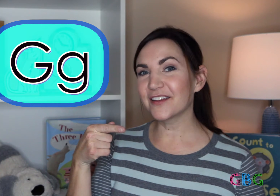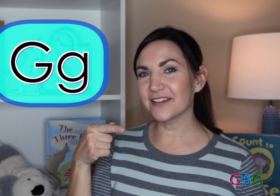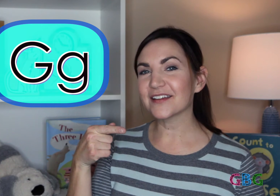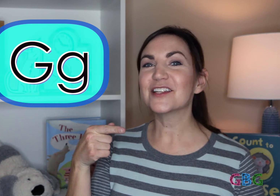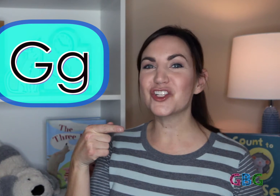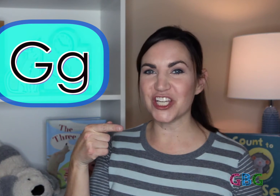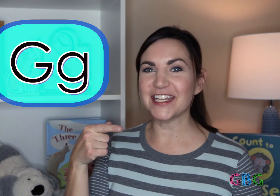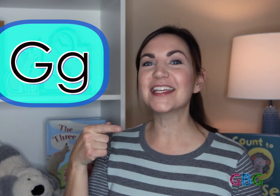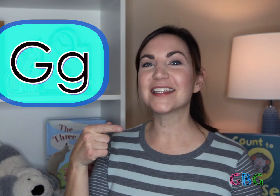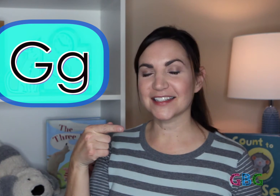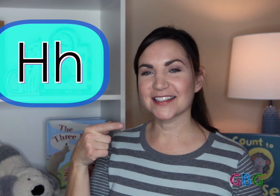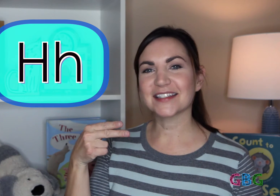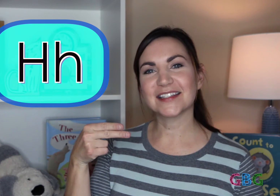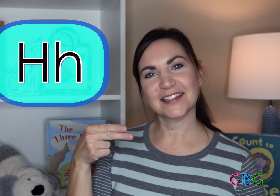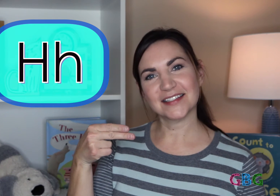G, G,